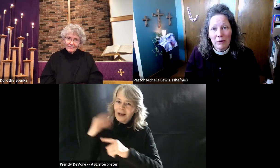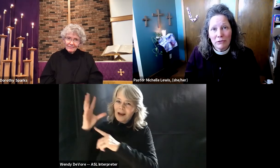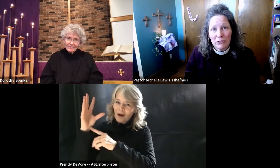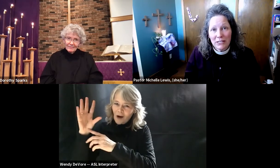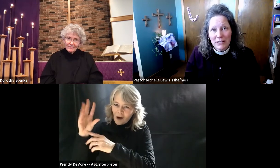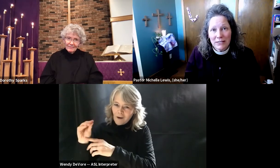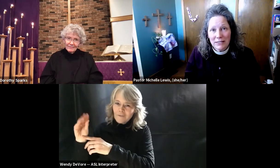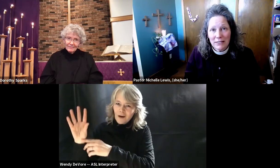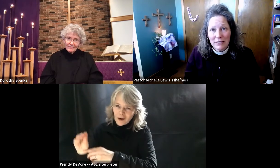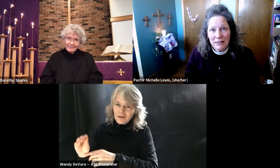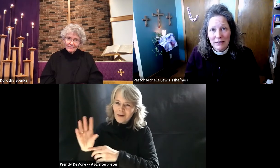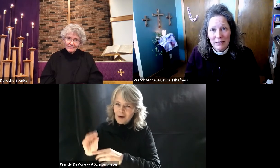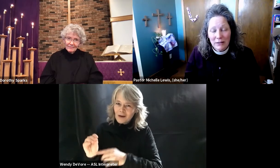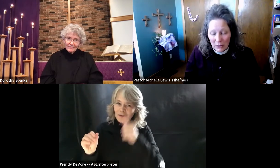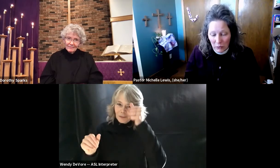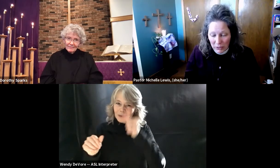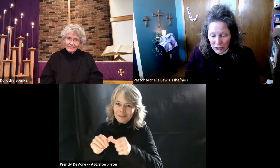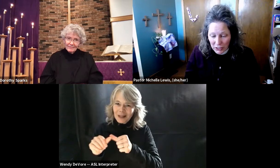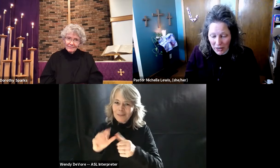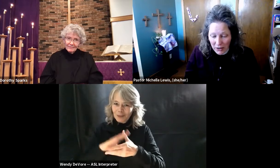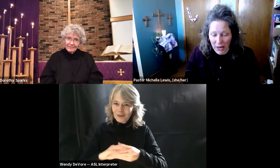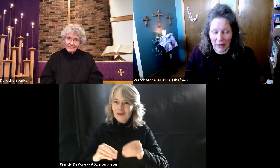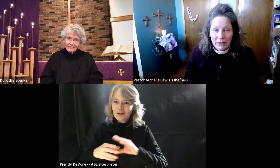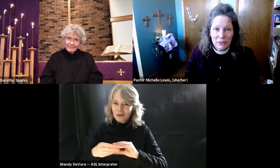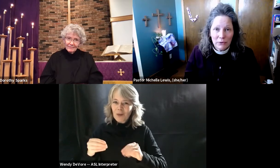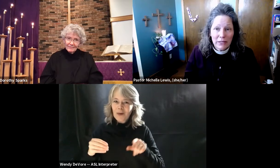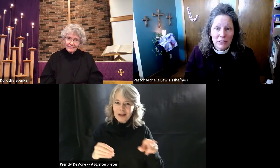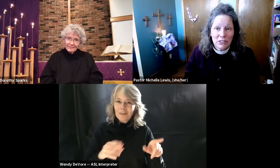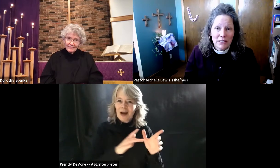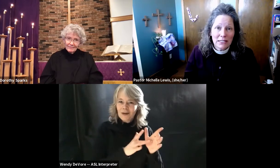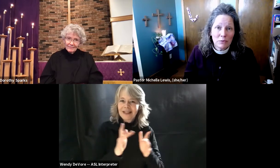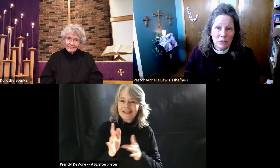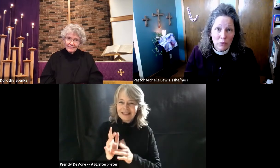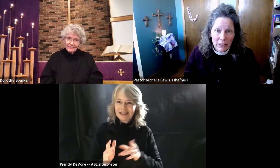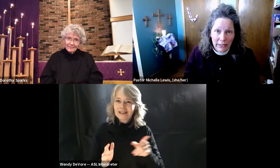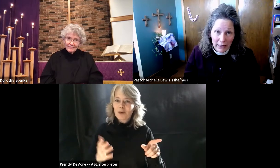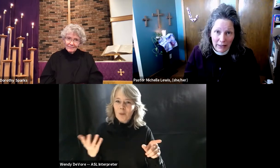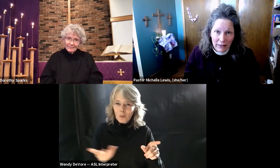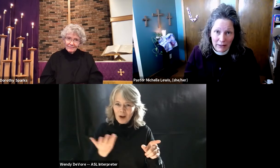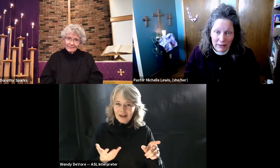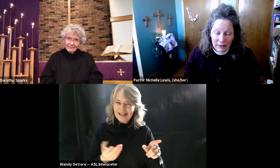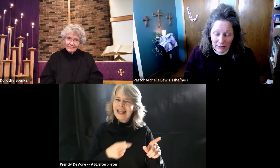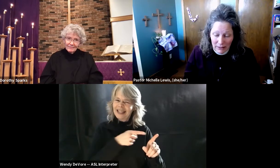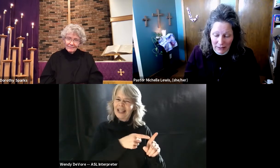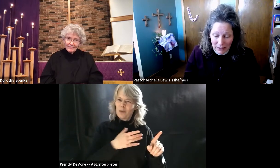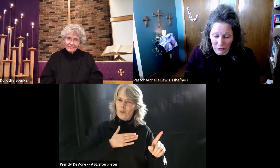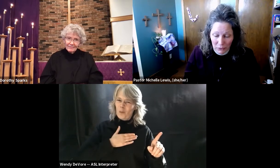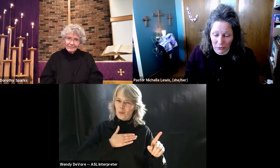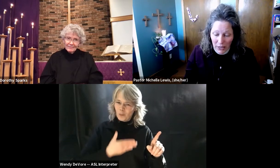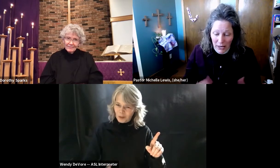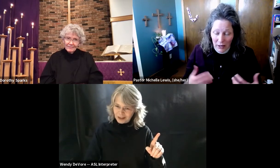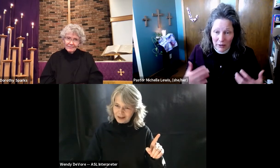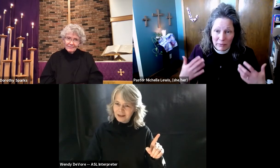story about Jesus. We share the story that Jesus was willing